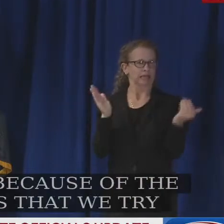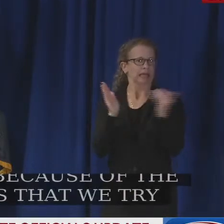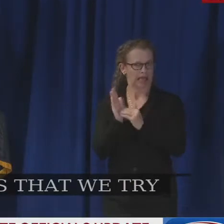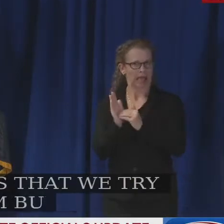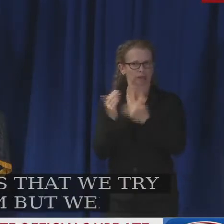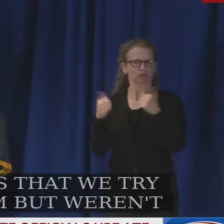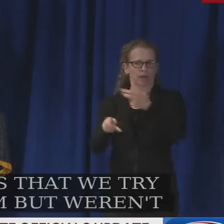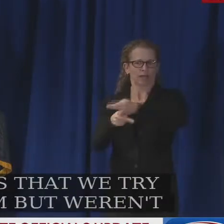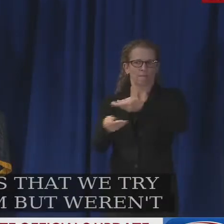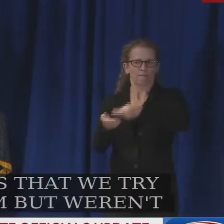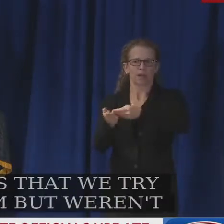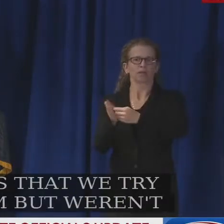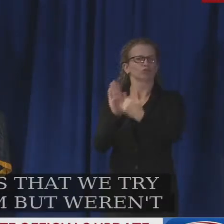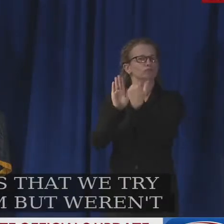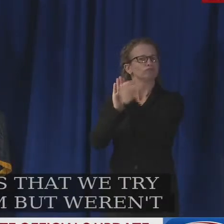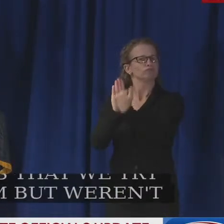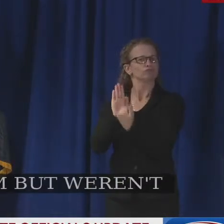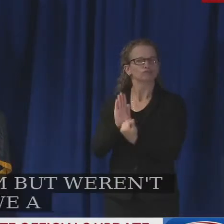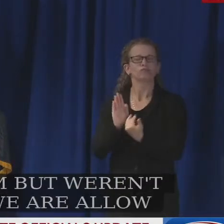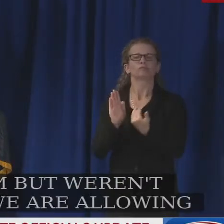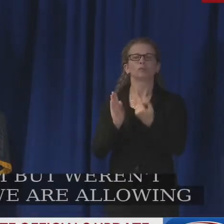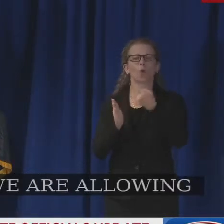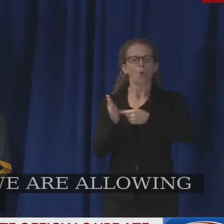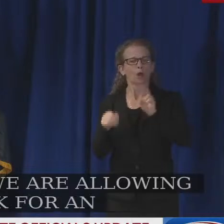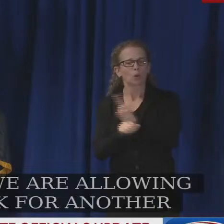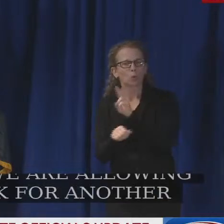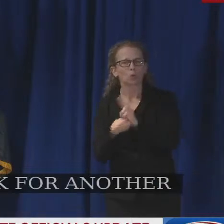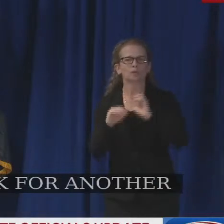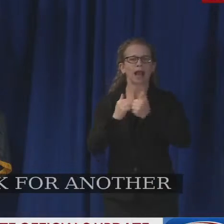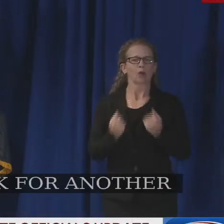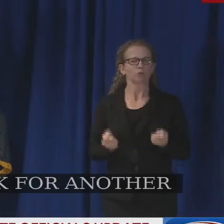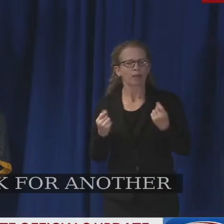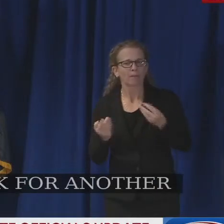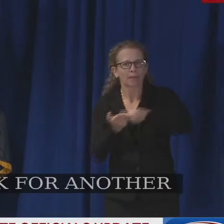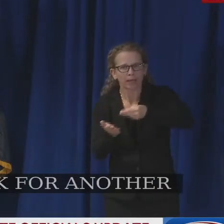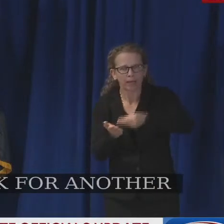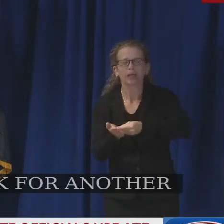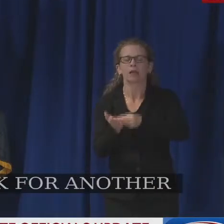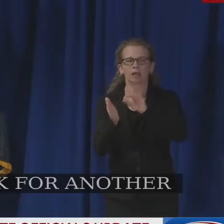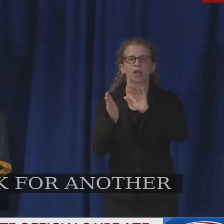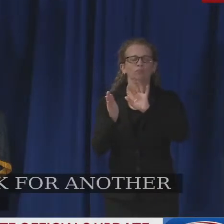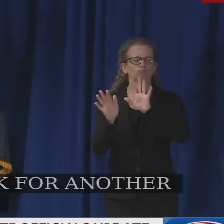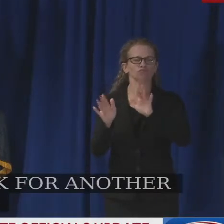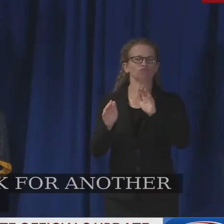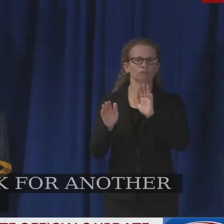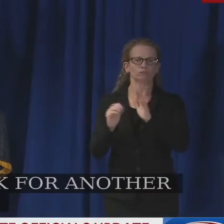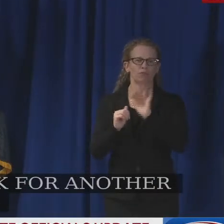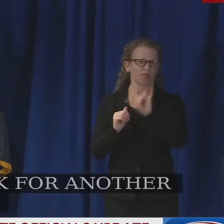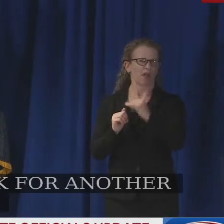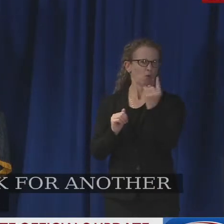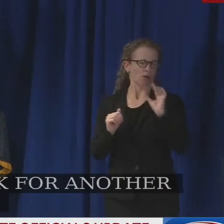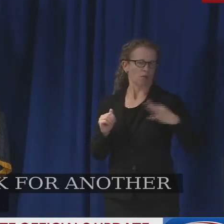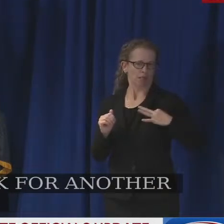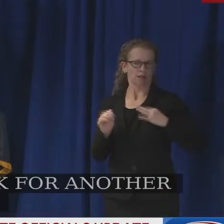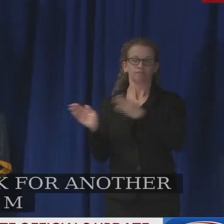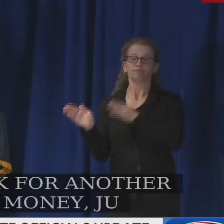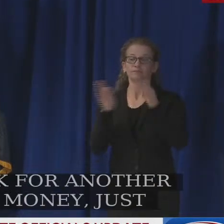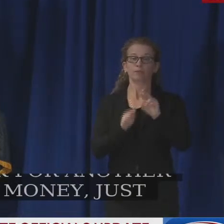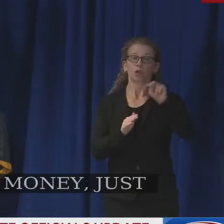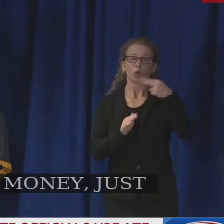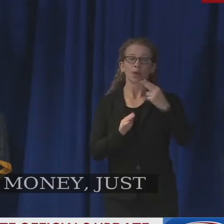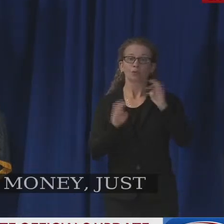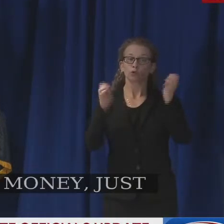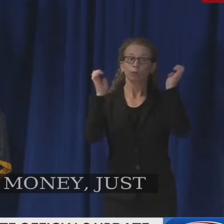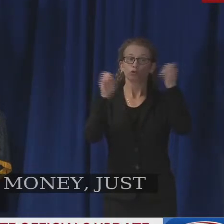their money just by showing us and attesting to some of the expenses as they pertain to COVID. And then finally, the New Hampshire Emergency